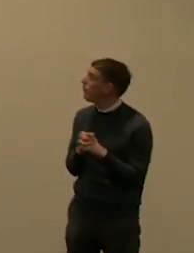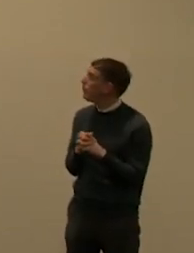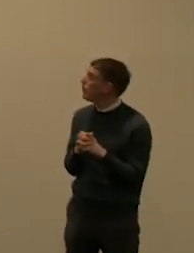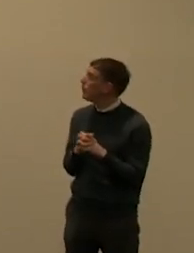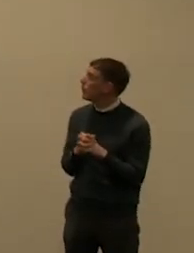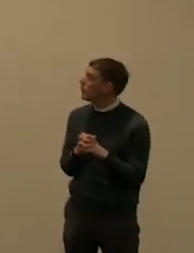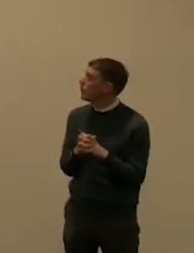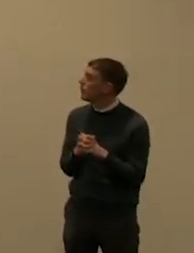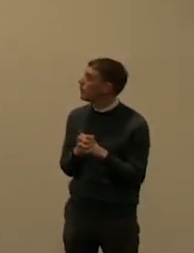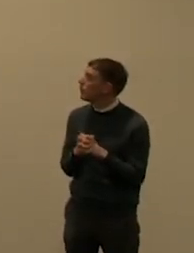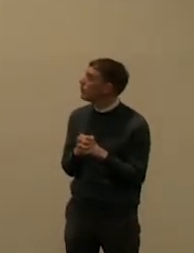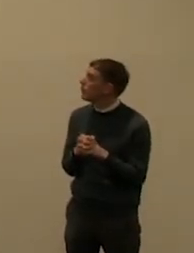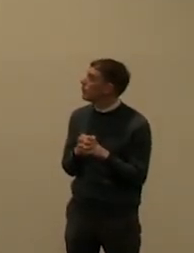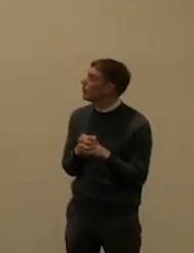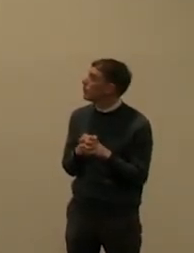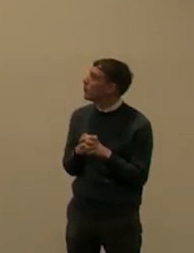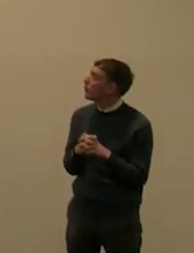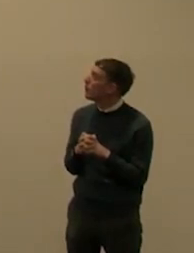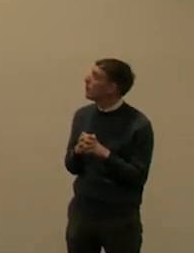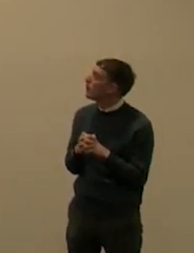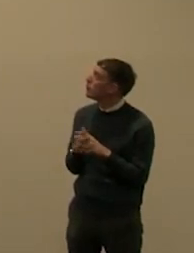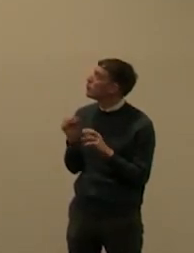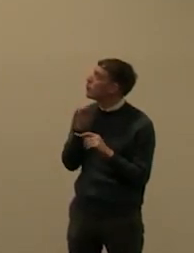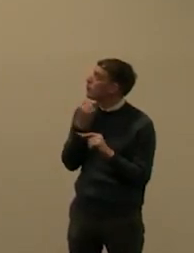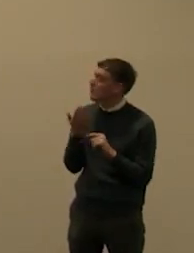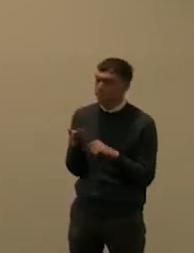this. So I will follow back here,